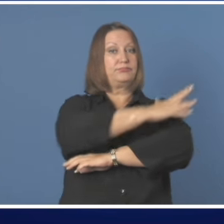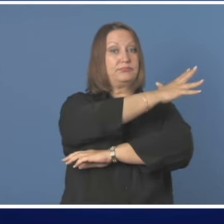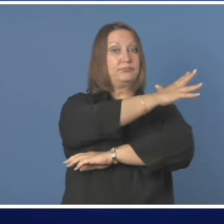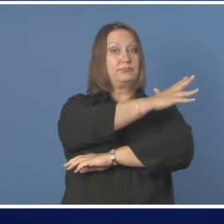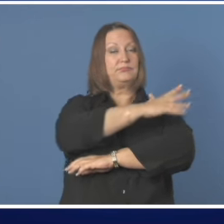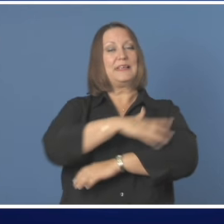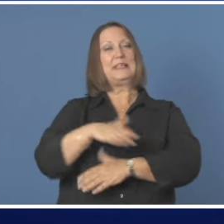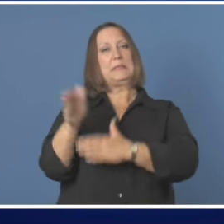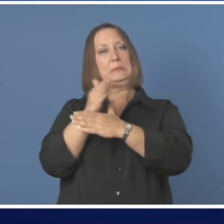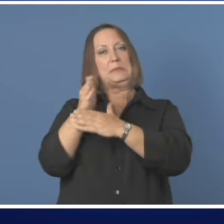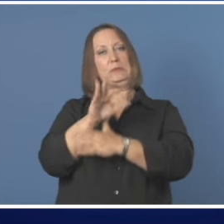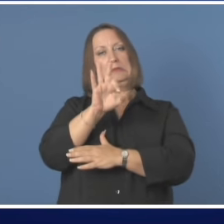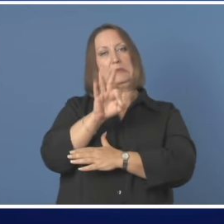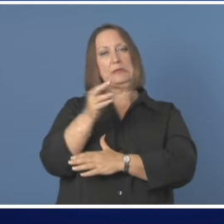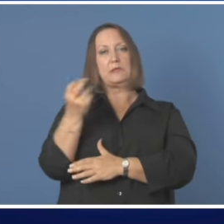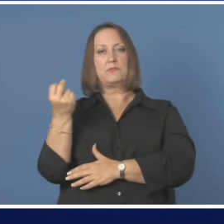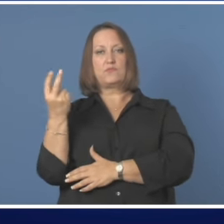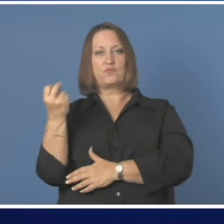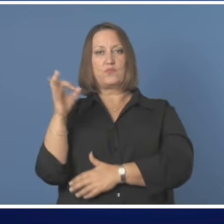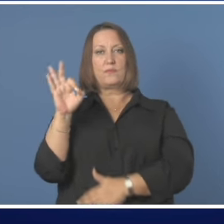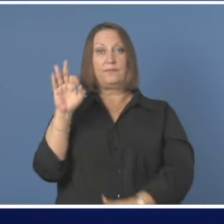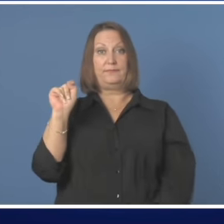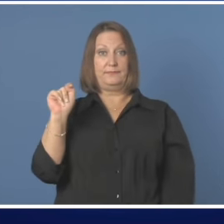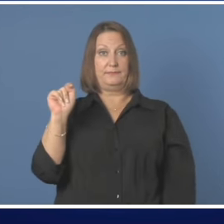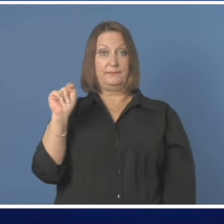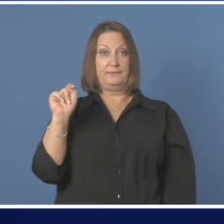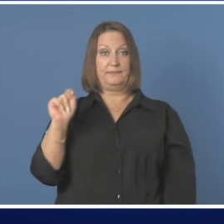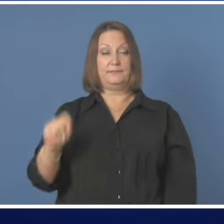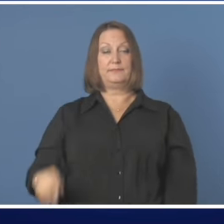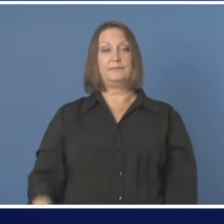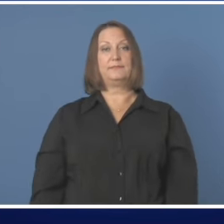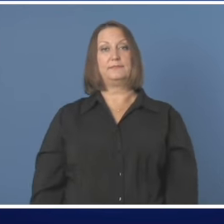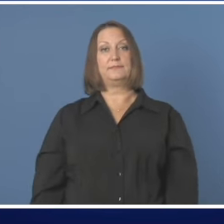Storm surge 9 to 12 feet.